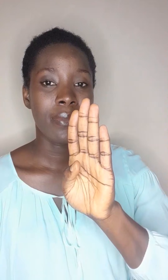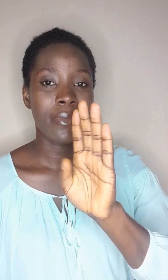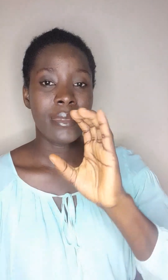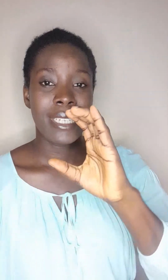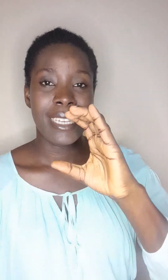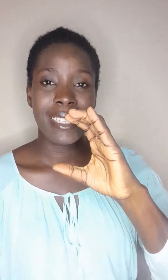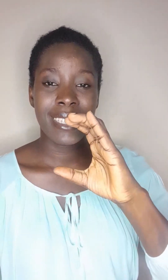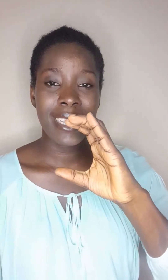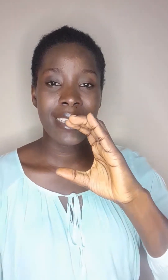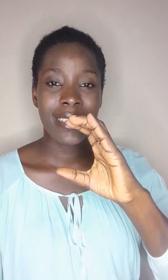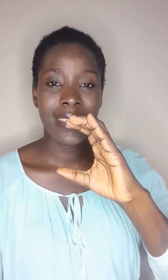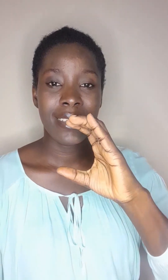C,